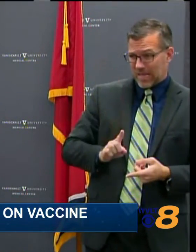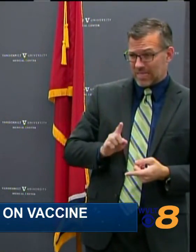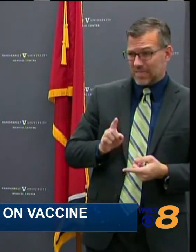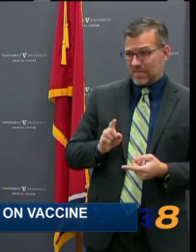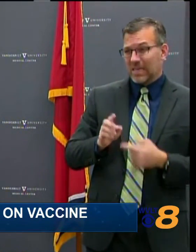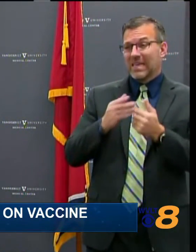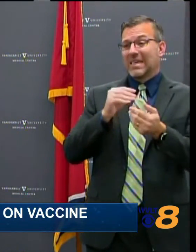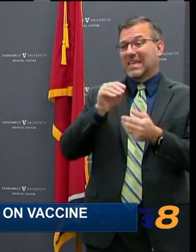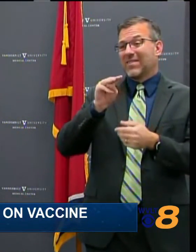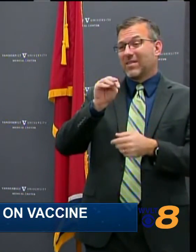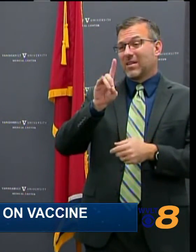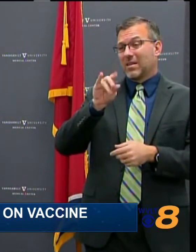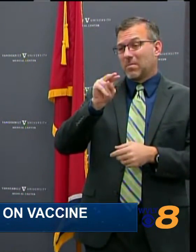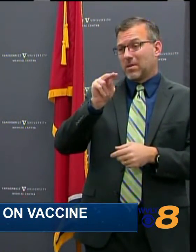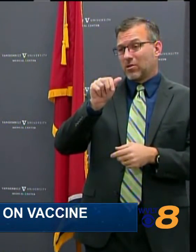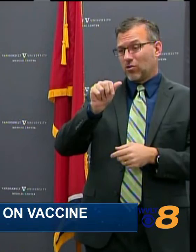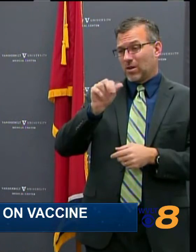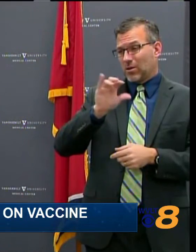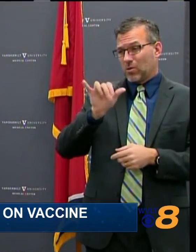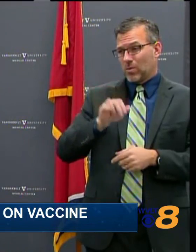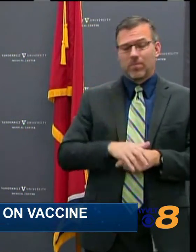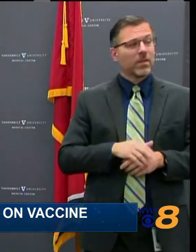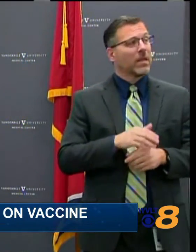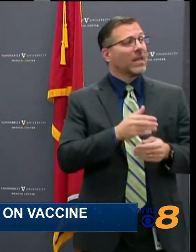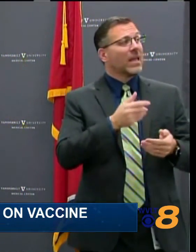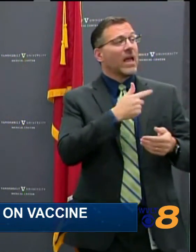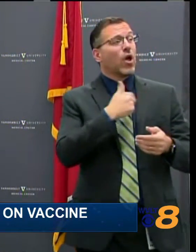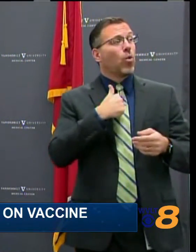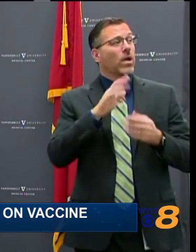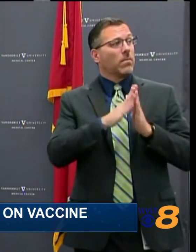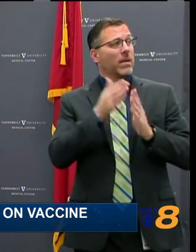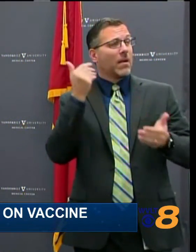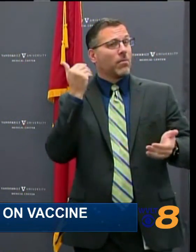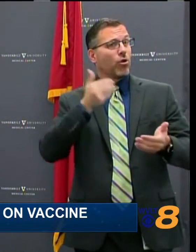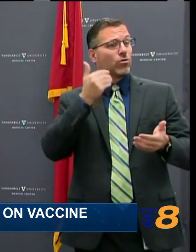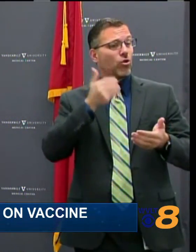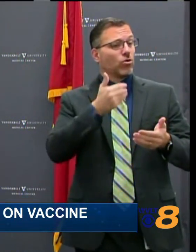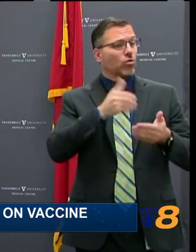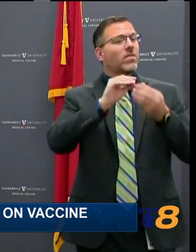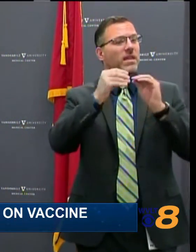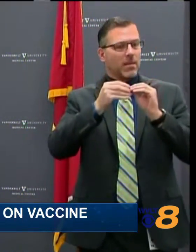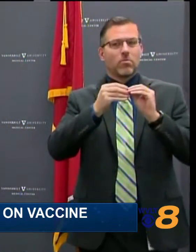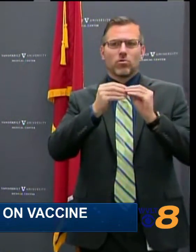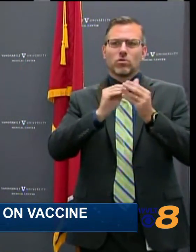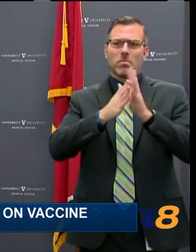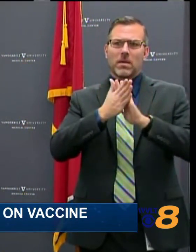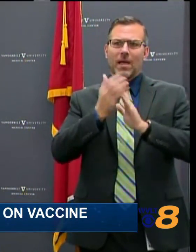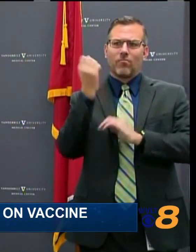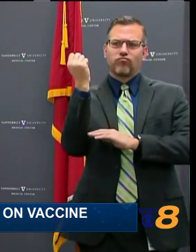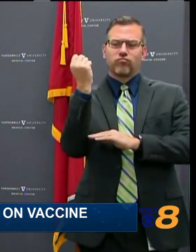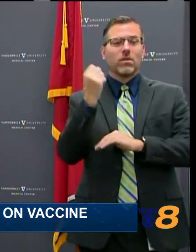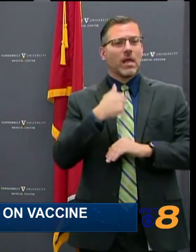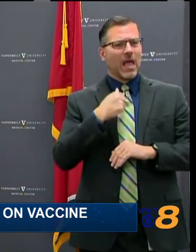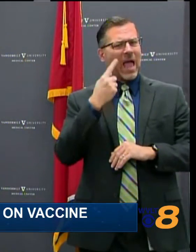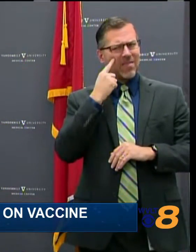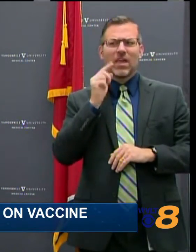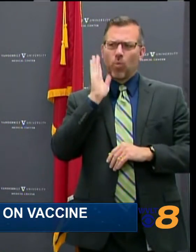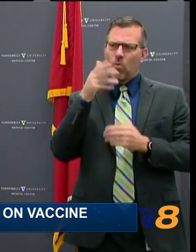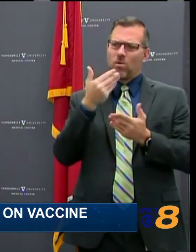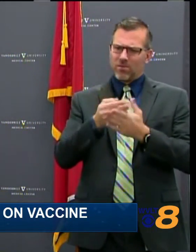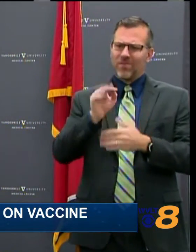Moderna. As we get closer to each allocation, those numbers become firmer. So I'm pretty confident in the